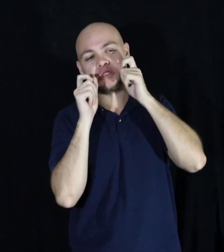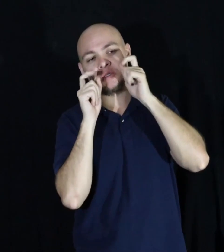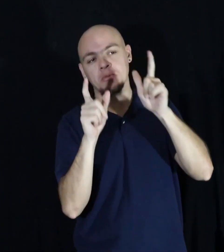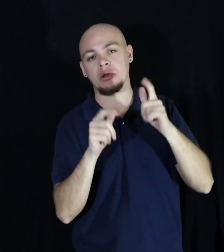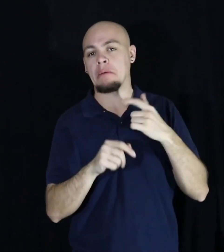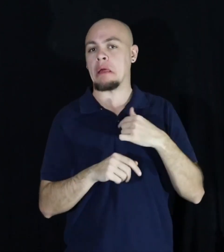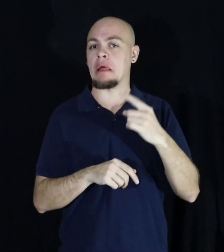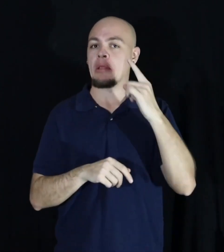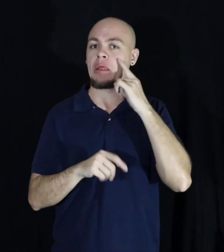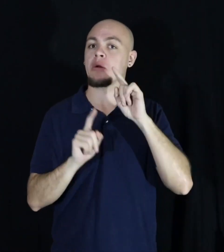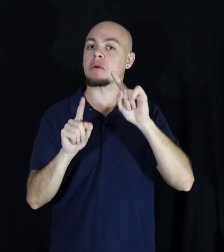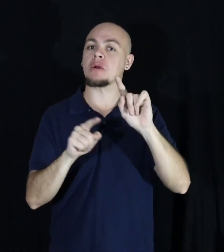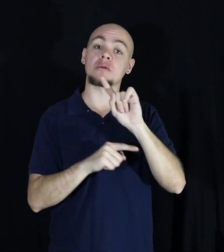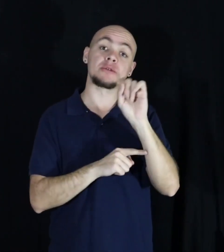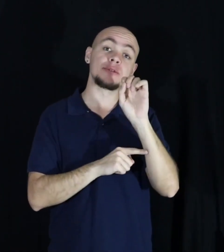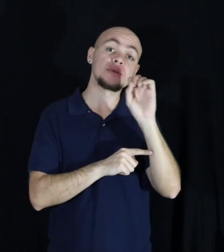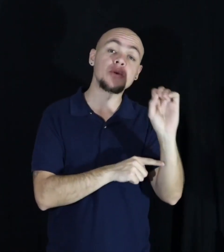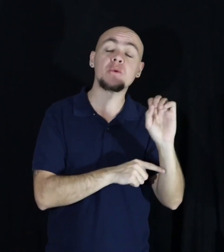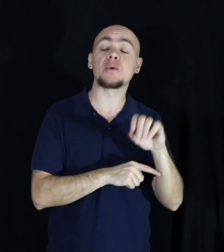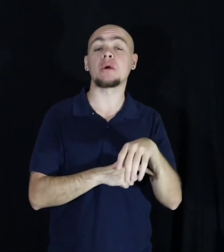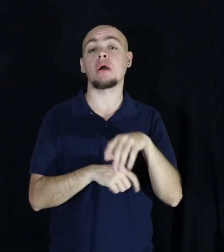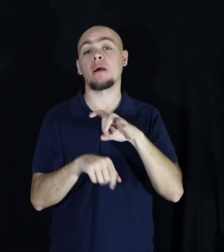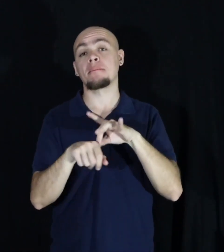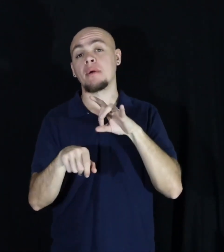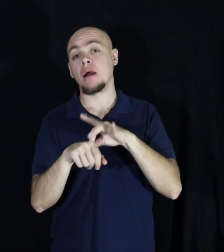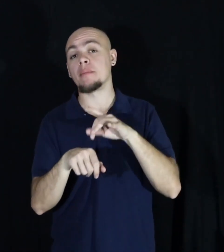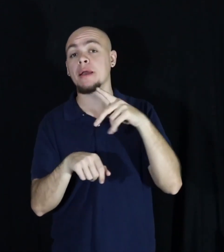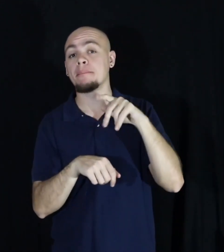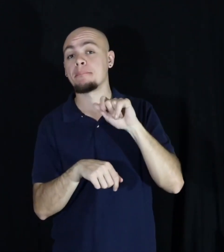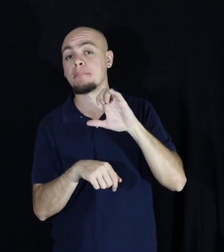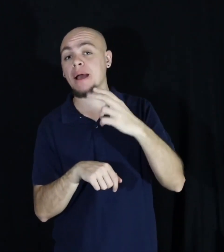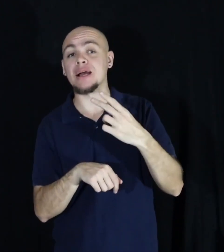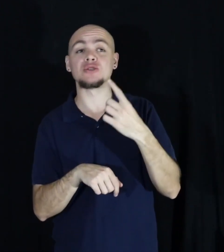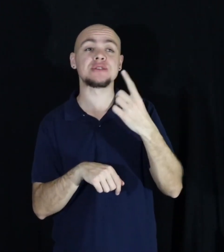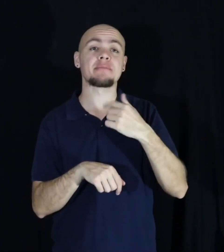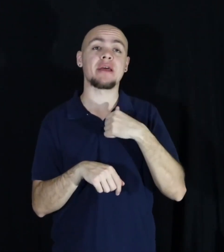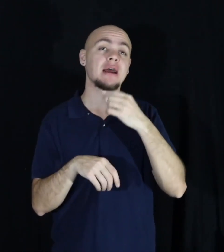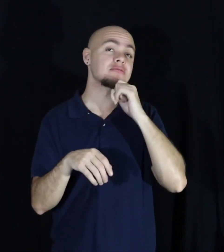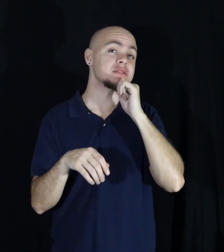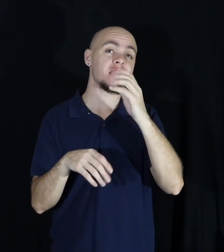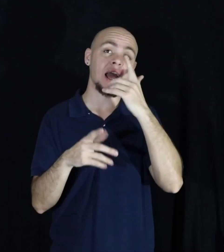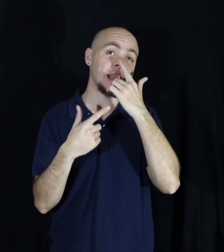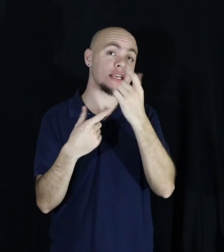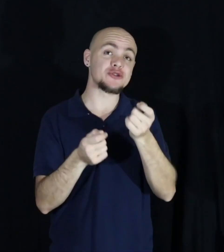were going to go to the zoo or a pumpkin patch or someplace that I have zero interest in.